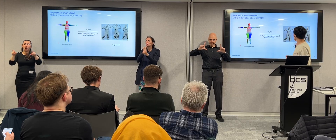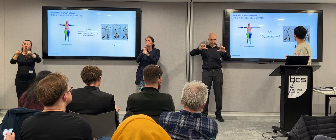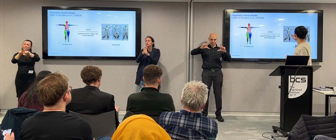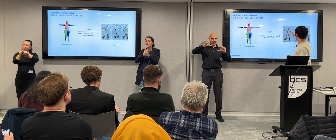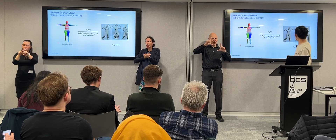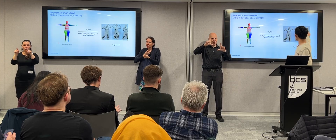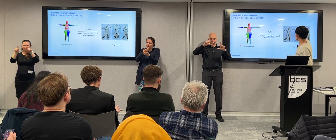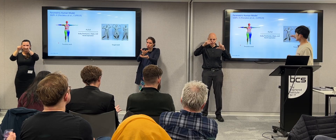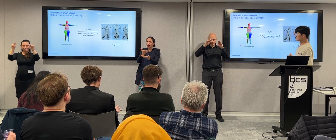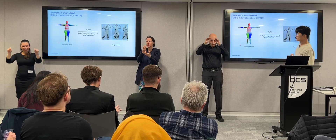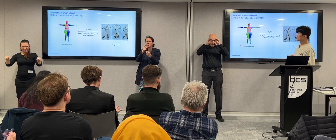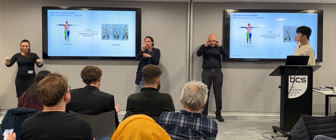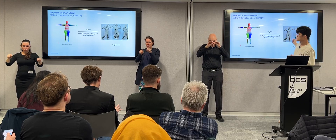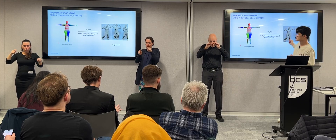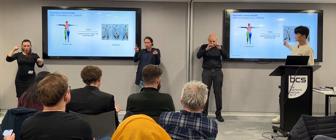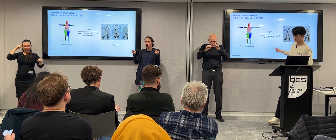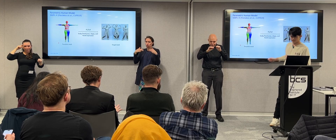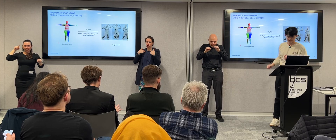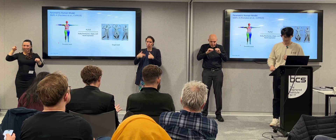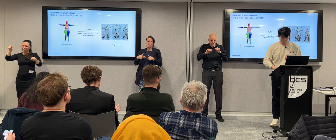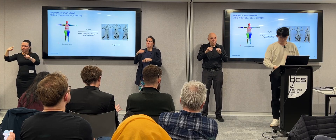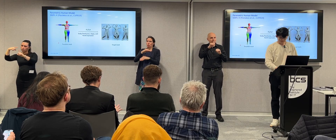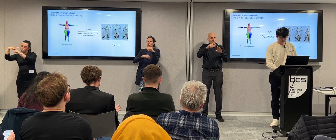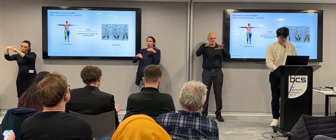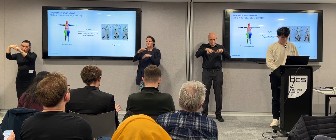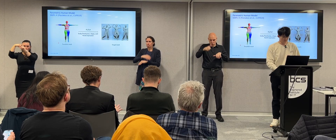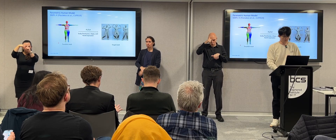expressive and diverse human motions.